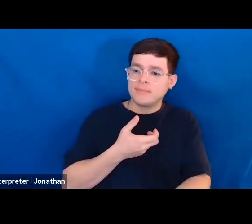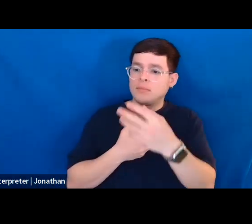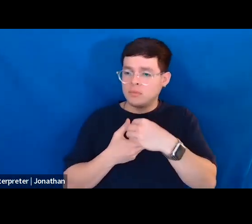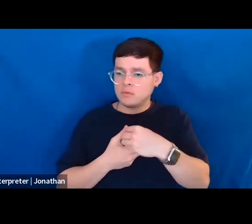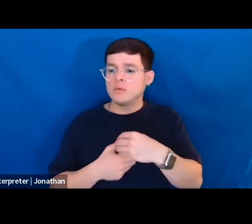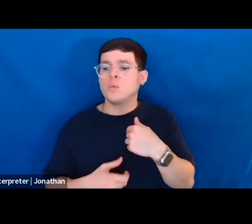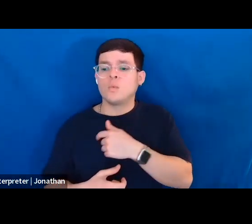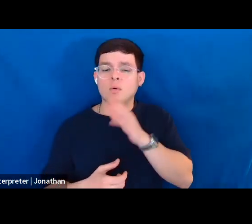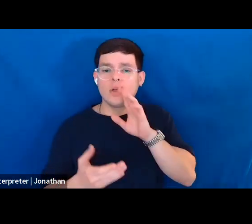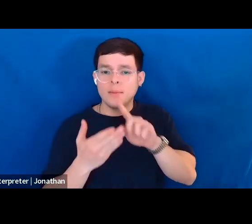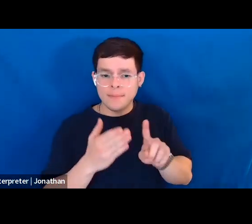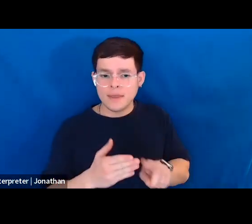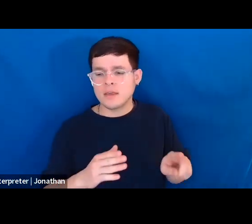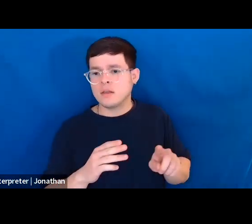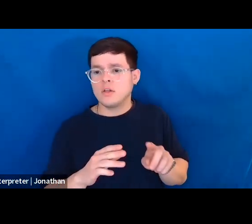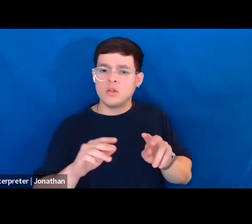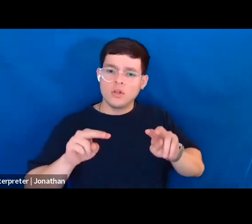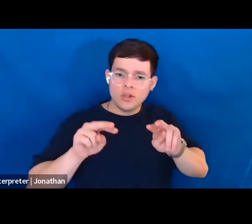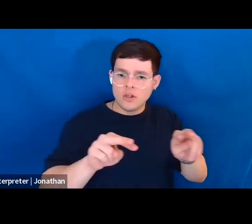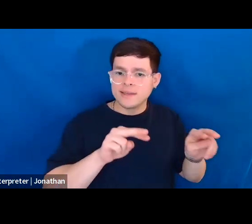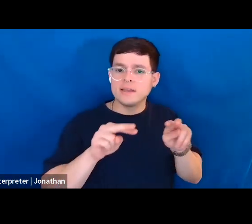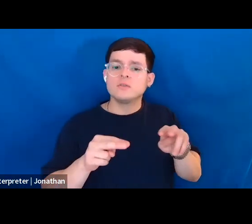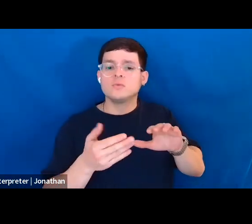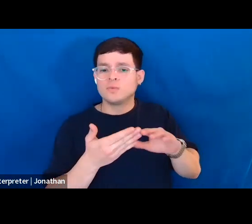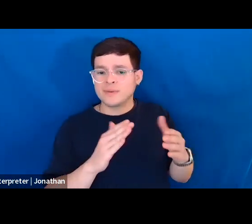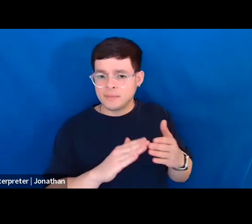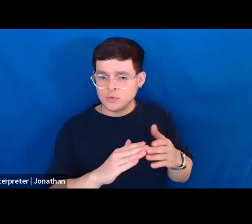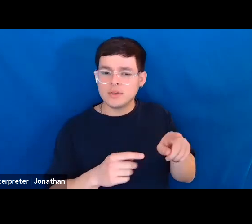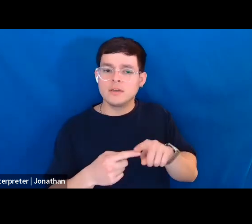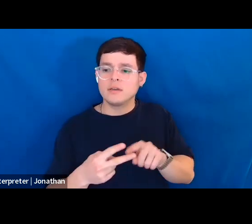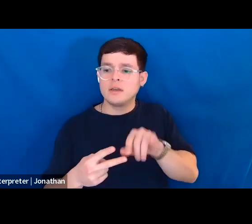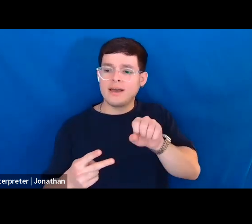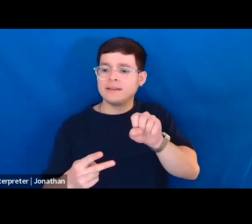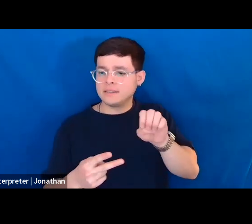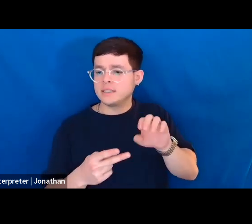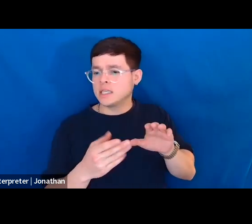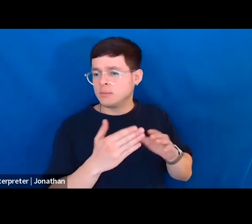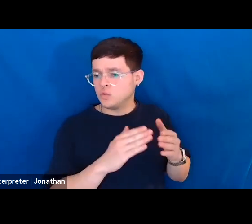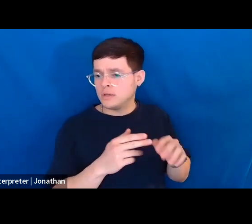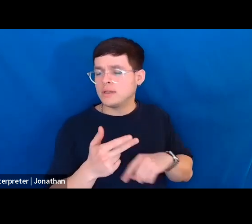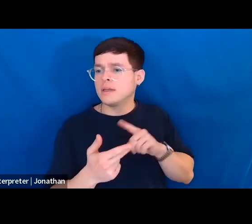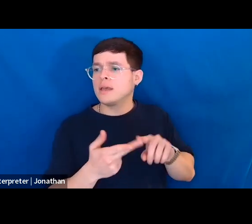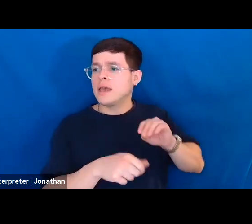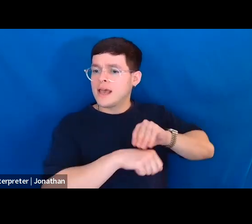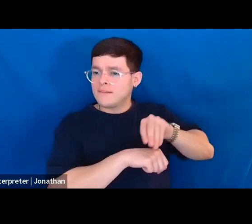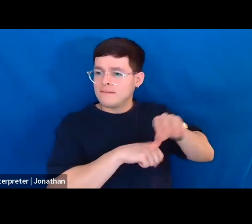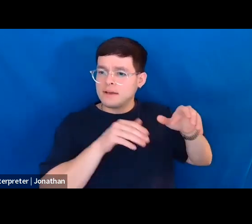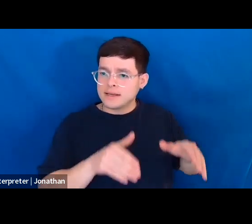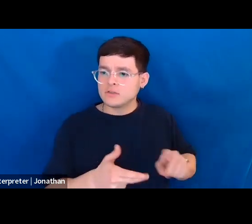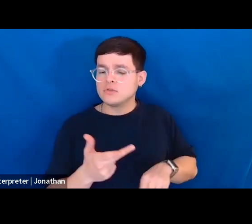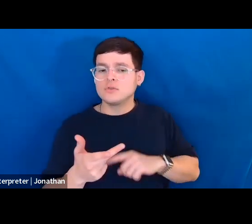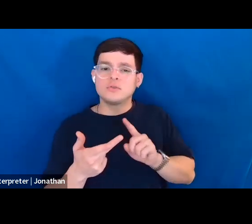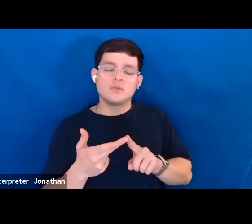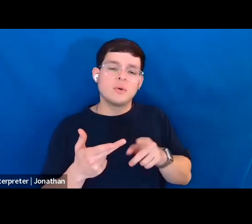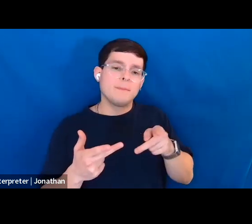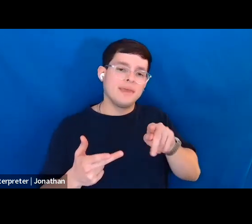to the community, the ISE community, our advisors, our PIs. And